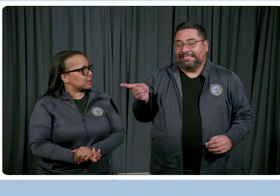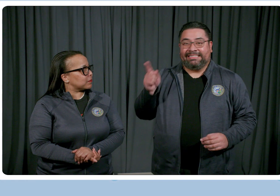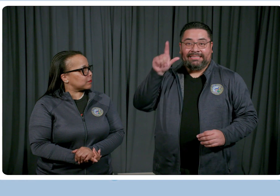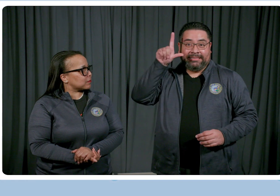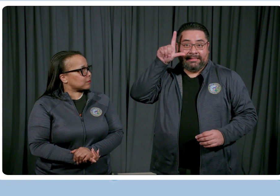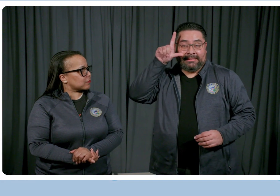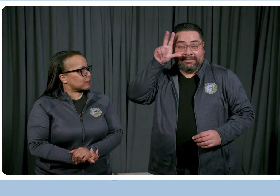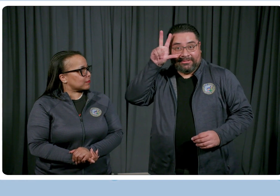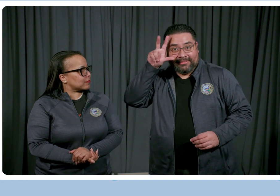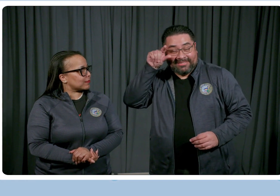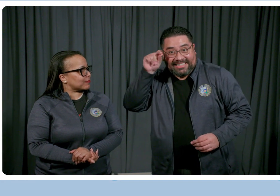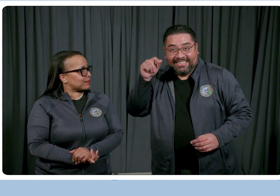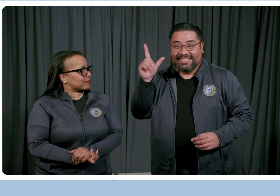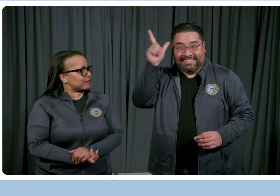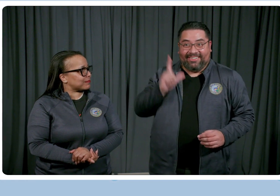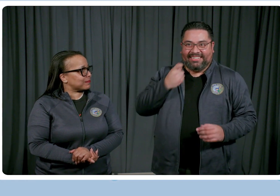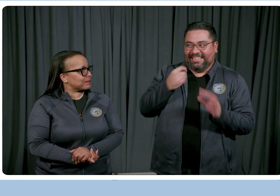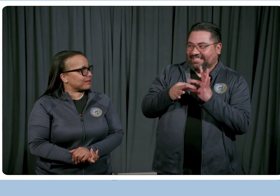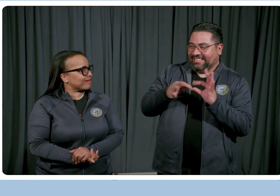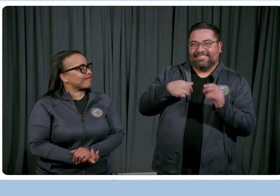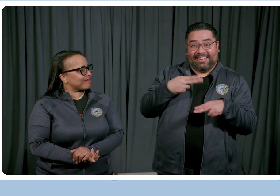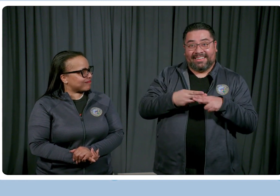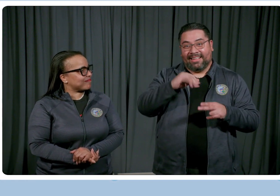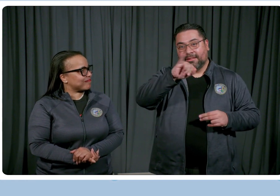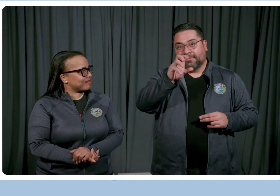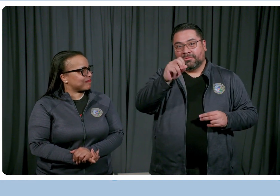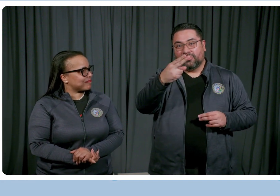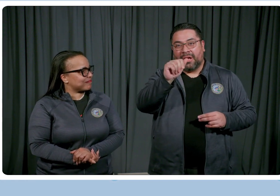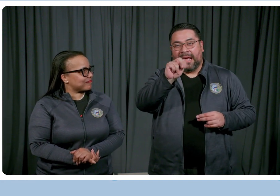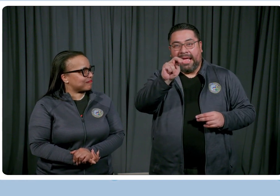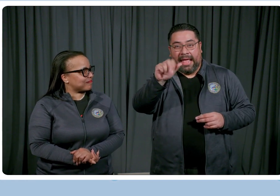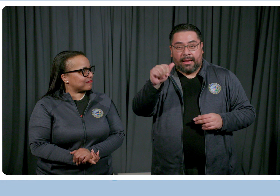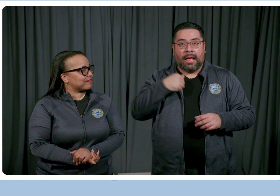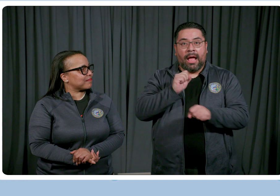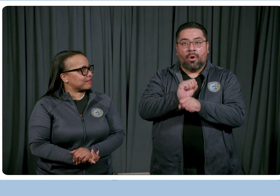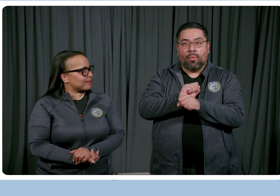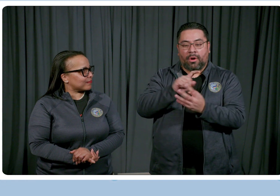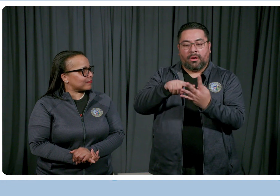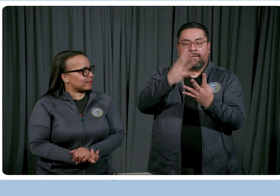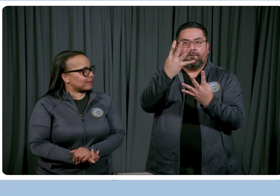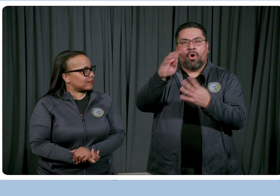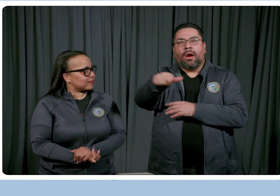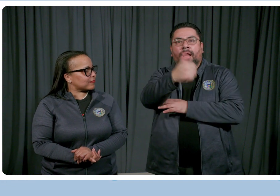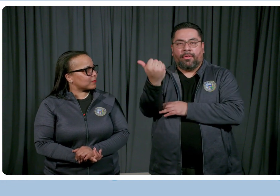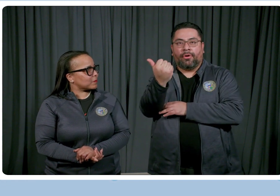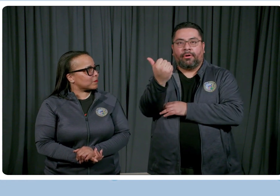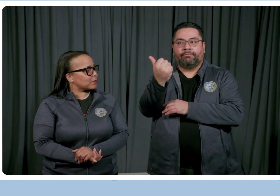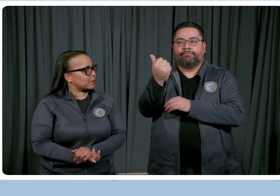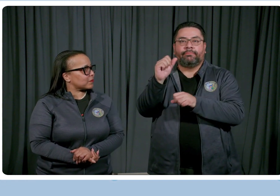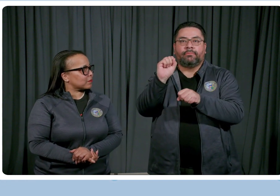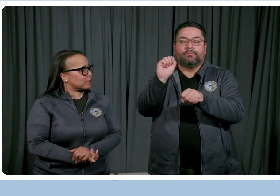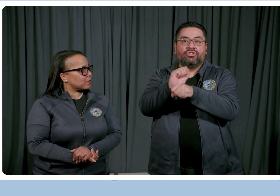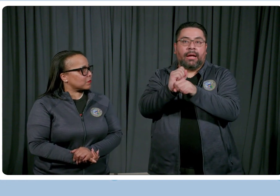as Christina and Lauren mentioned, my name is Johanna, and I work with for other career placement counselors,